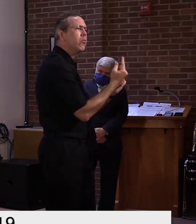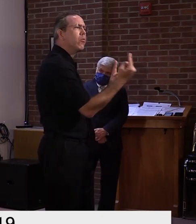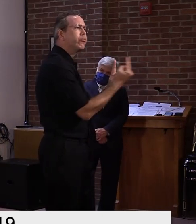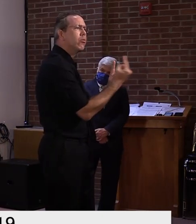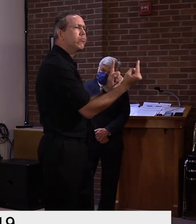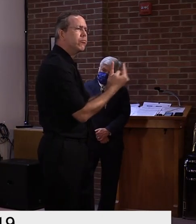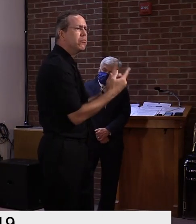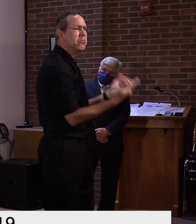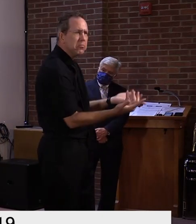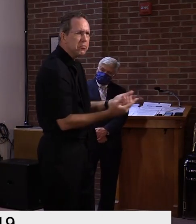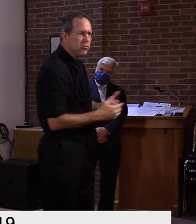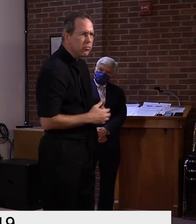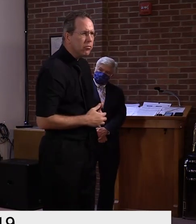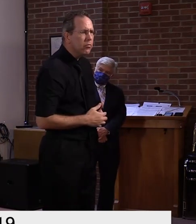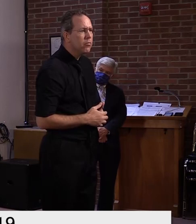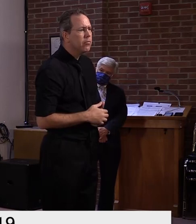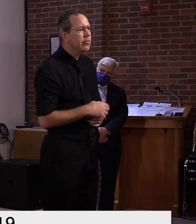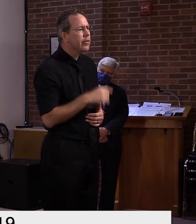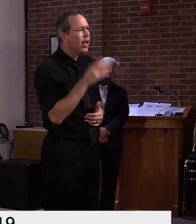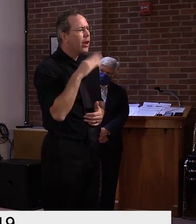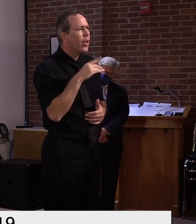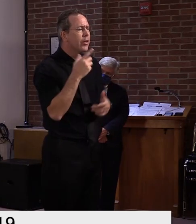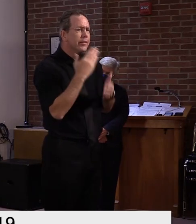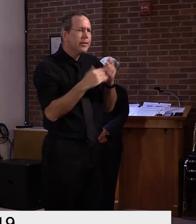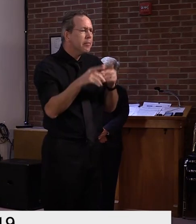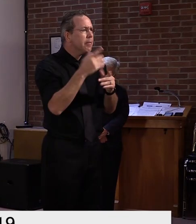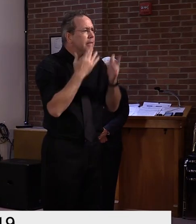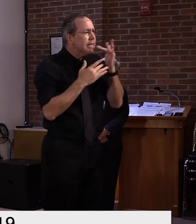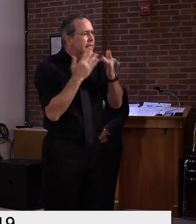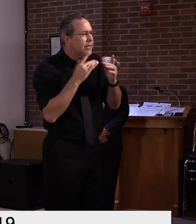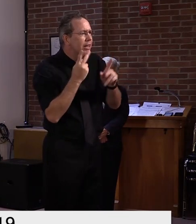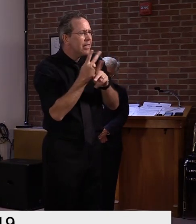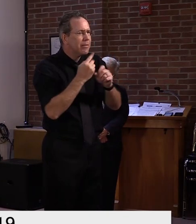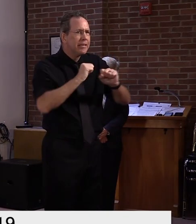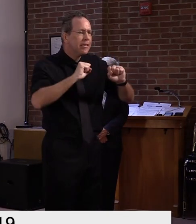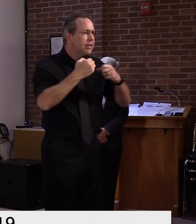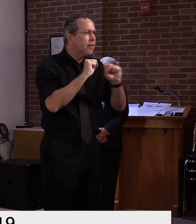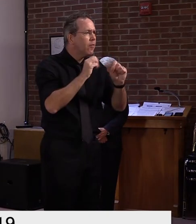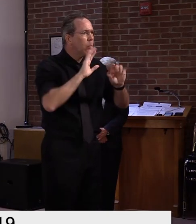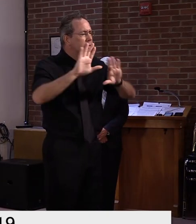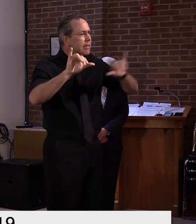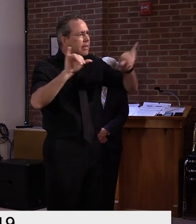means they can stay at home and work, we encourage them to do so.